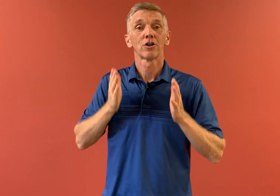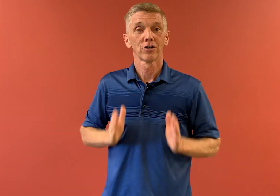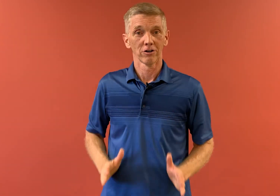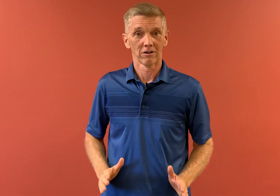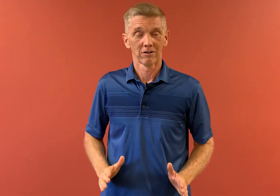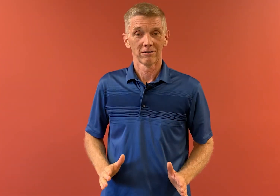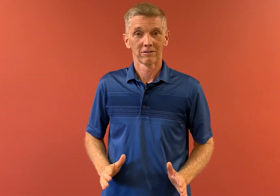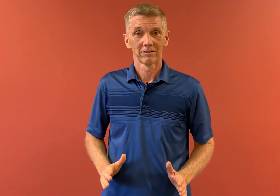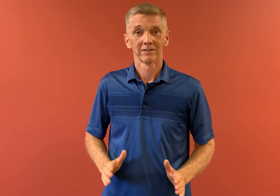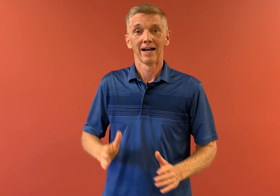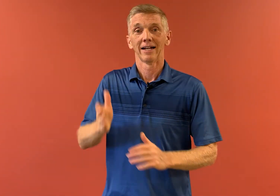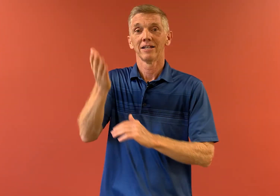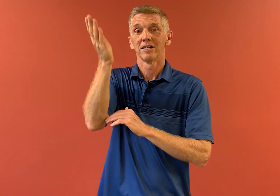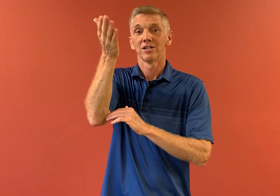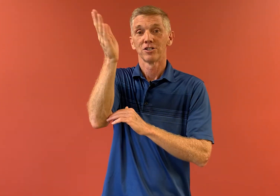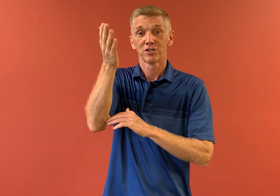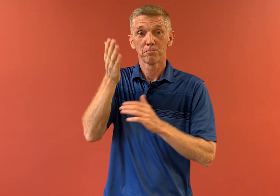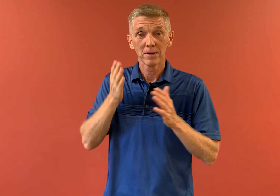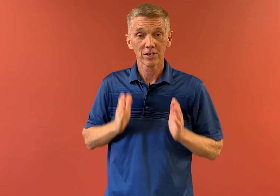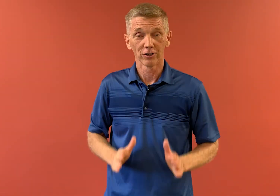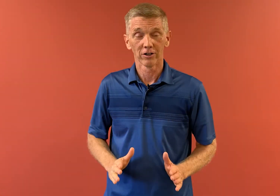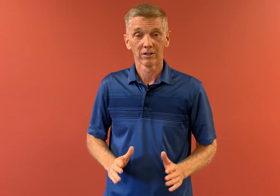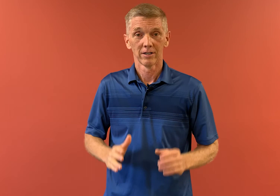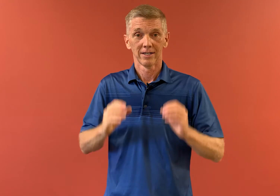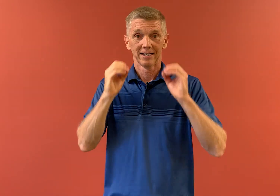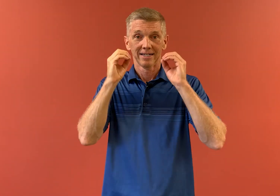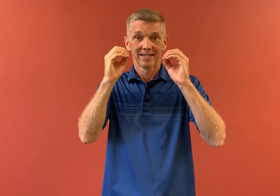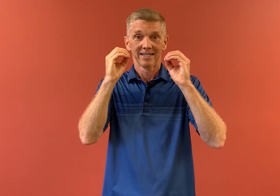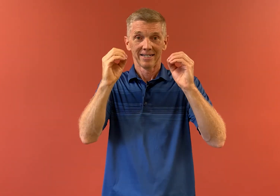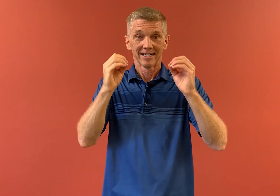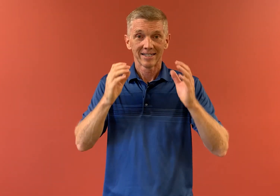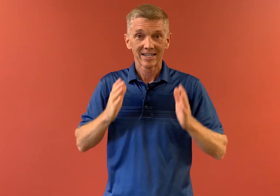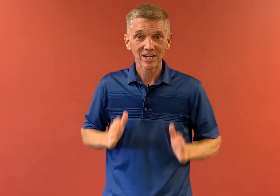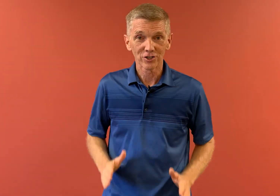Speaker. Got it? Speaker. Teacher.